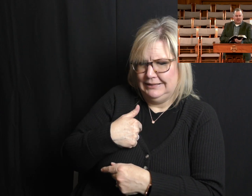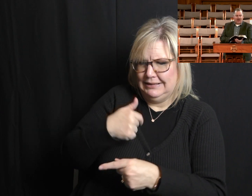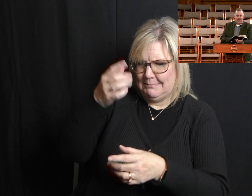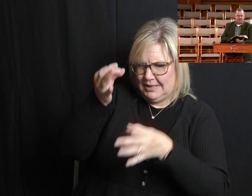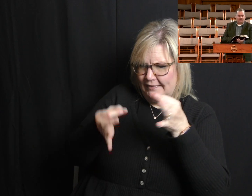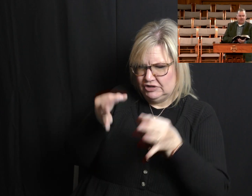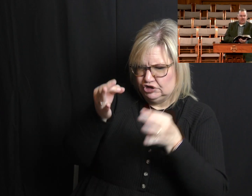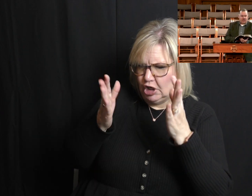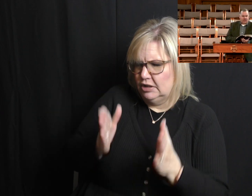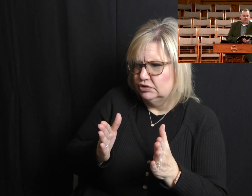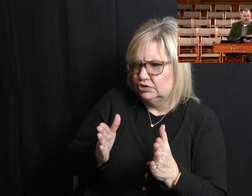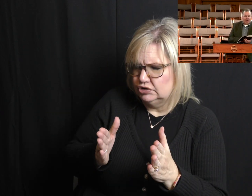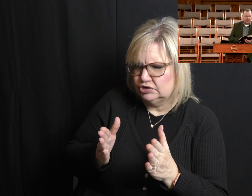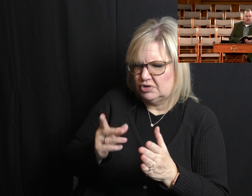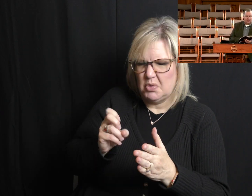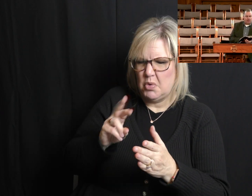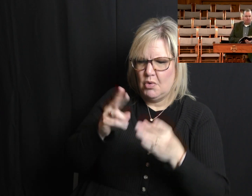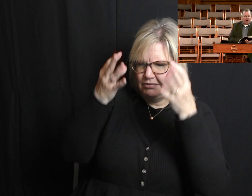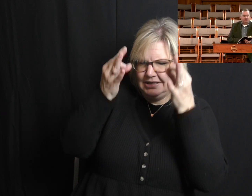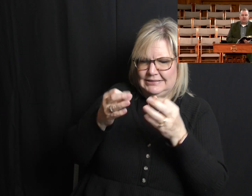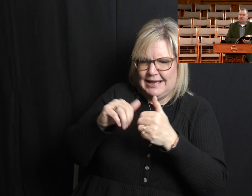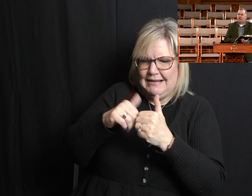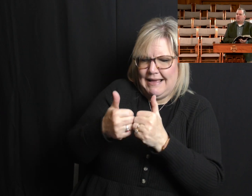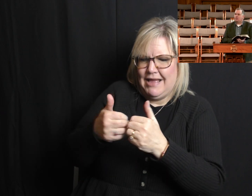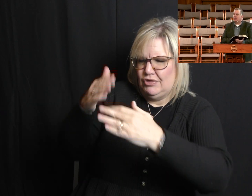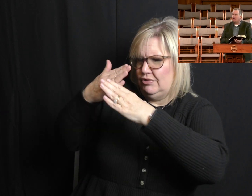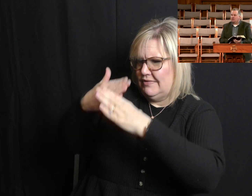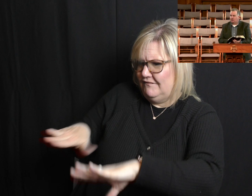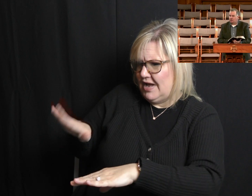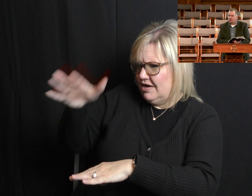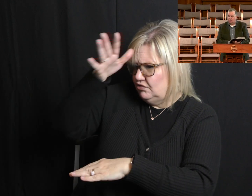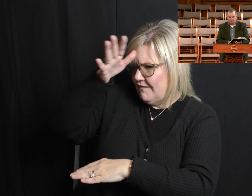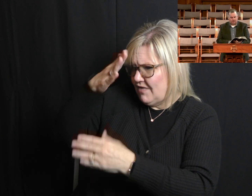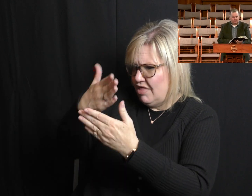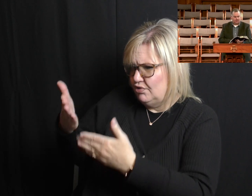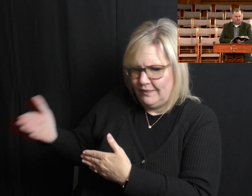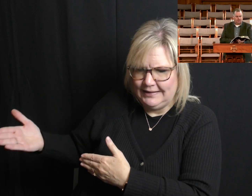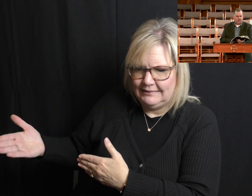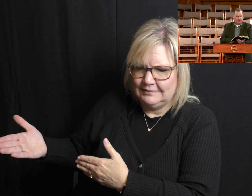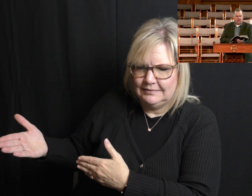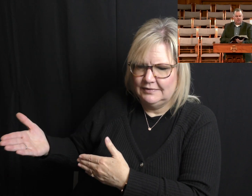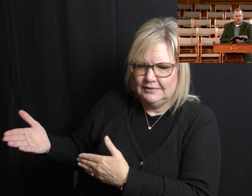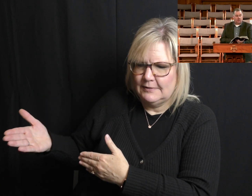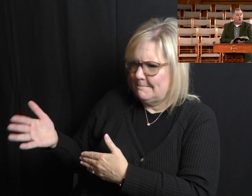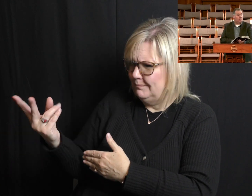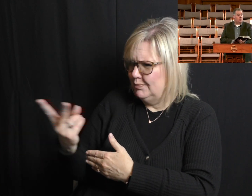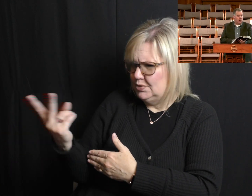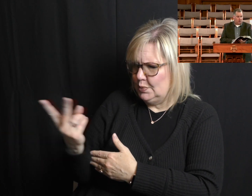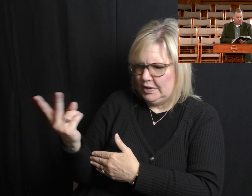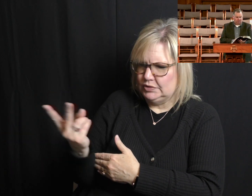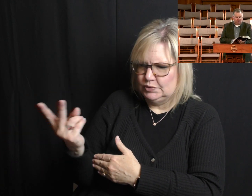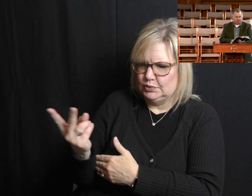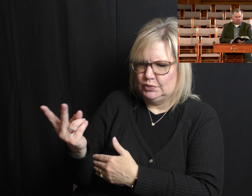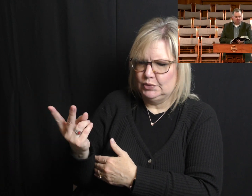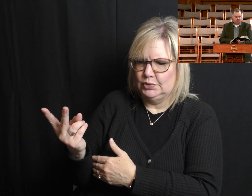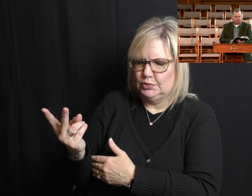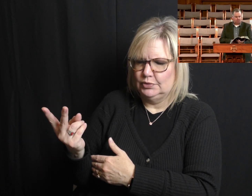one's life is not in the abundance of his possessions." Then he told them a